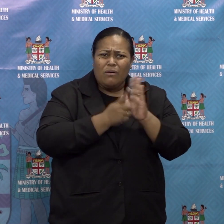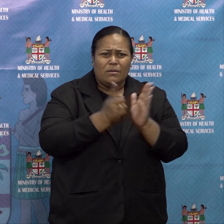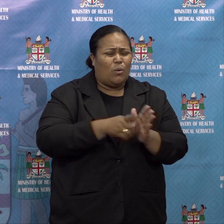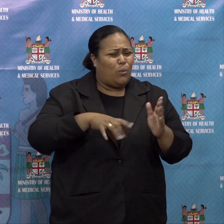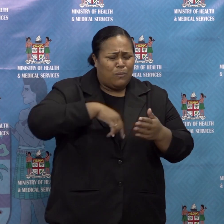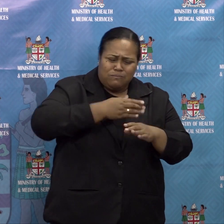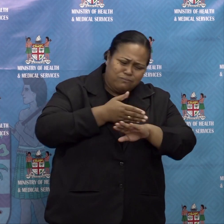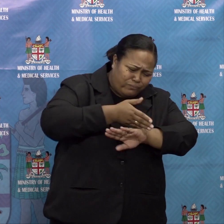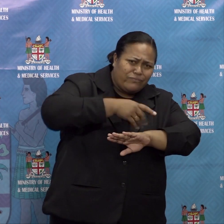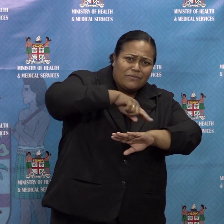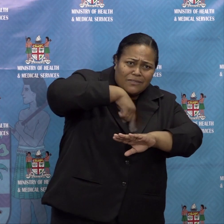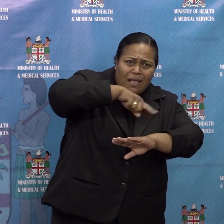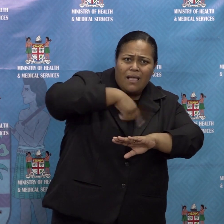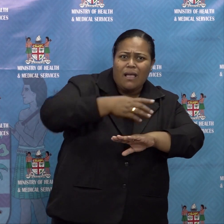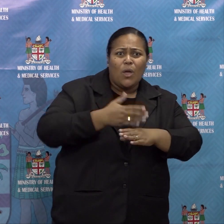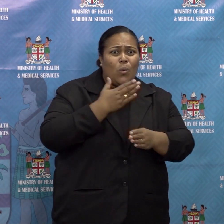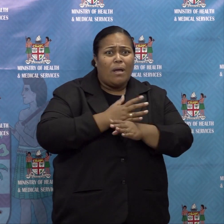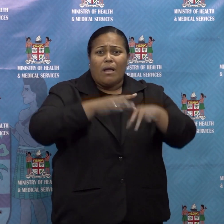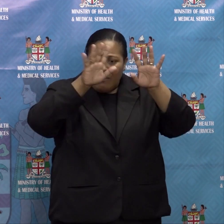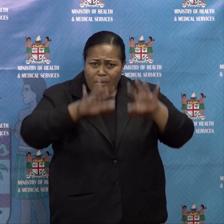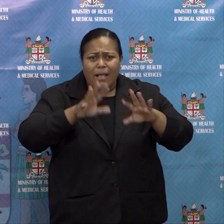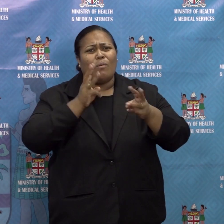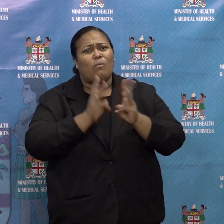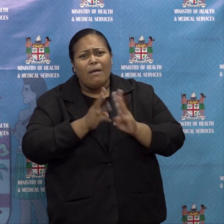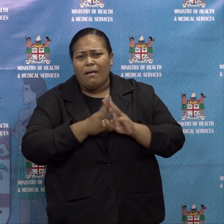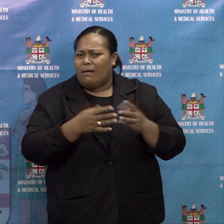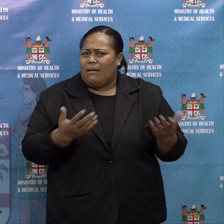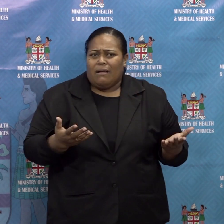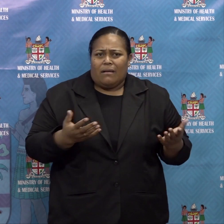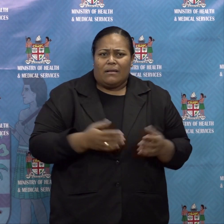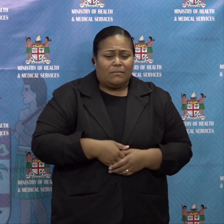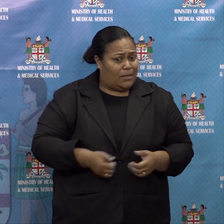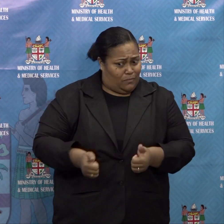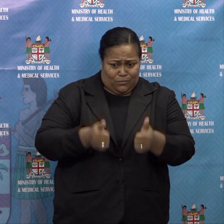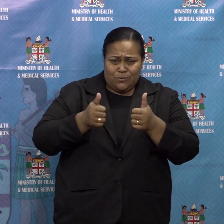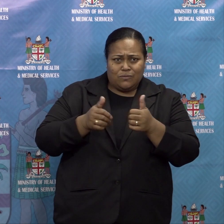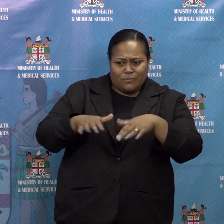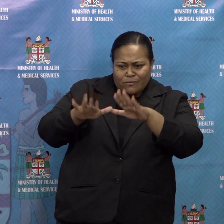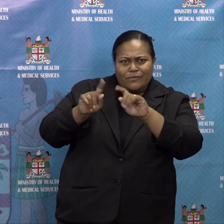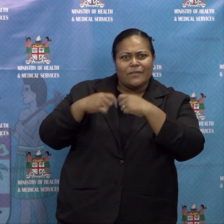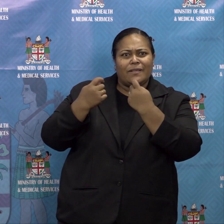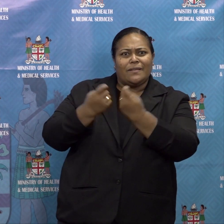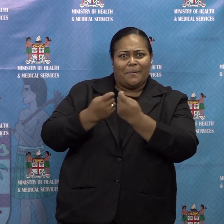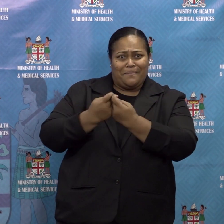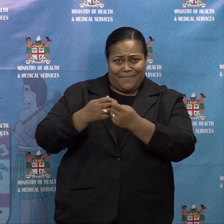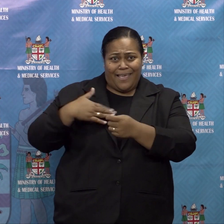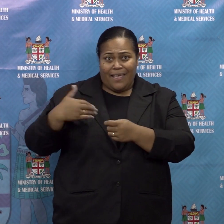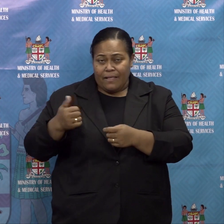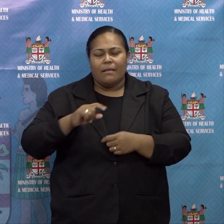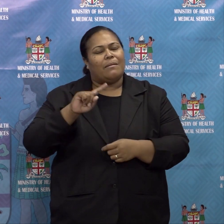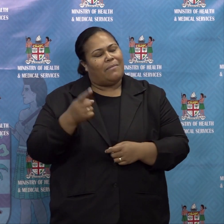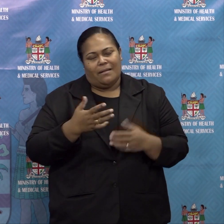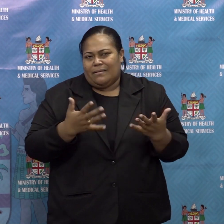weather conditions, trying to trace these cases, and they've done a remarkable job. But there's only so